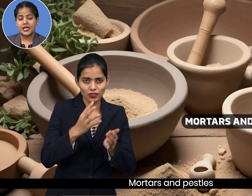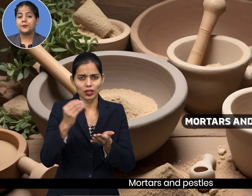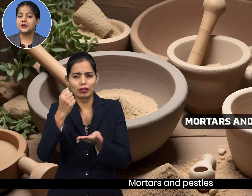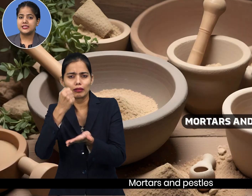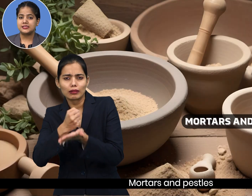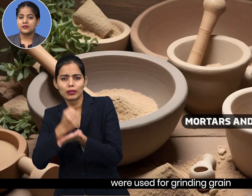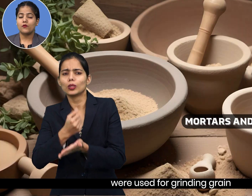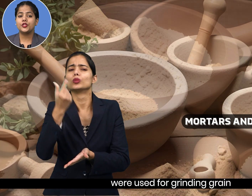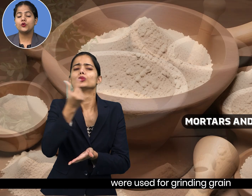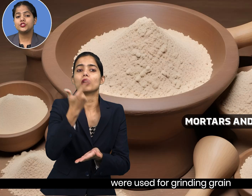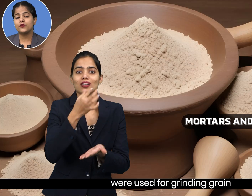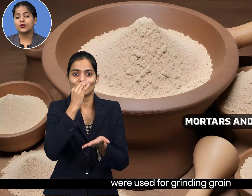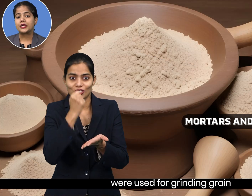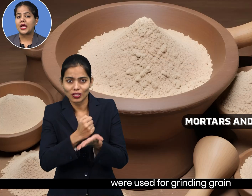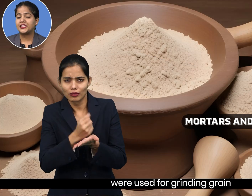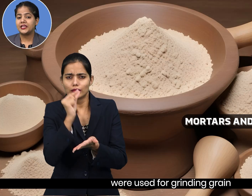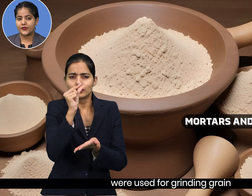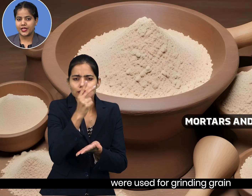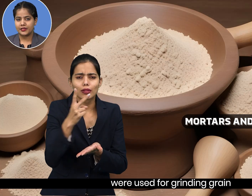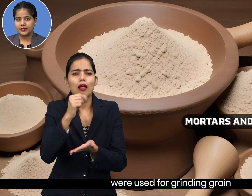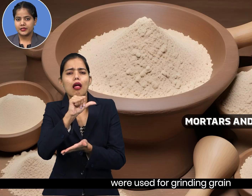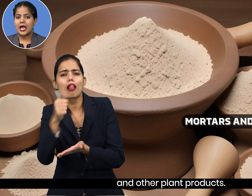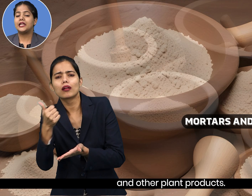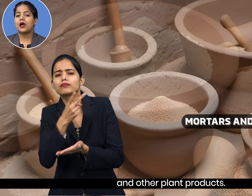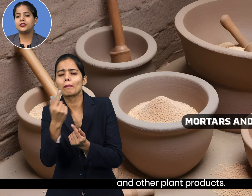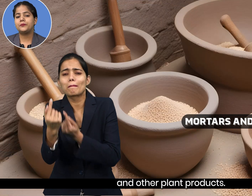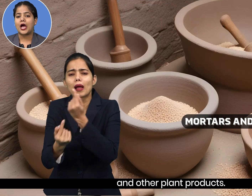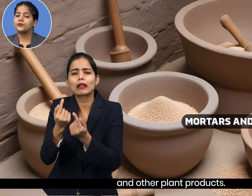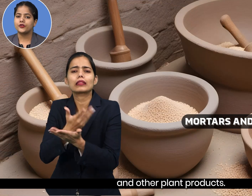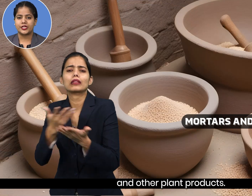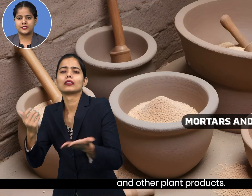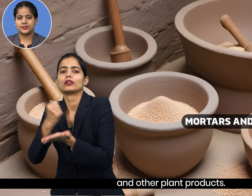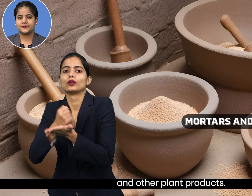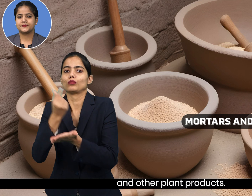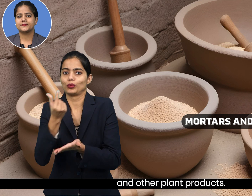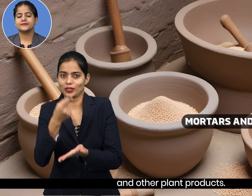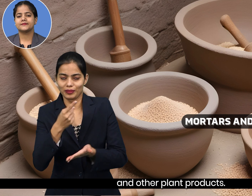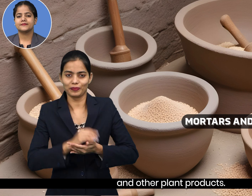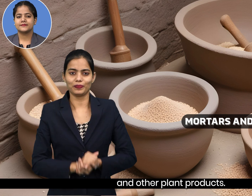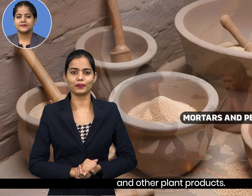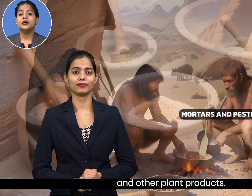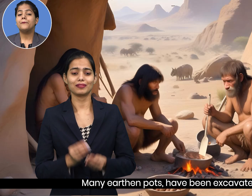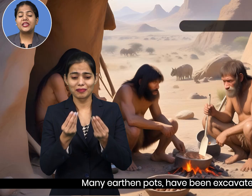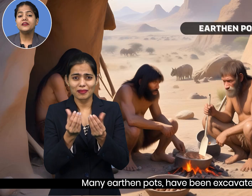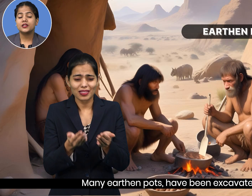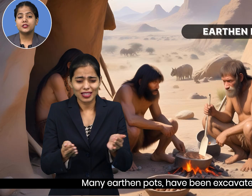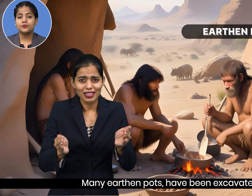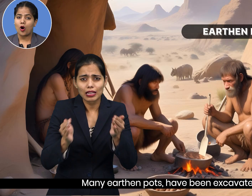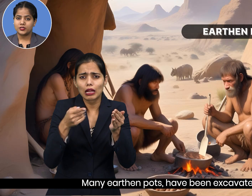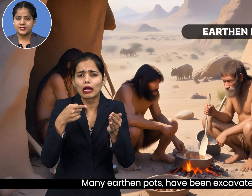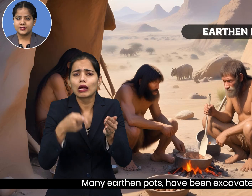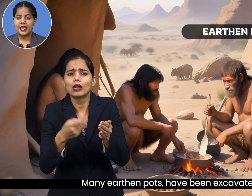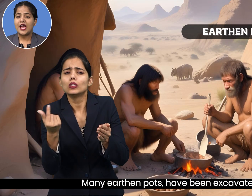Mortars and pestles were used for grinding grain and other plant products. Many